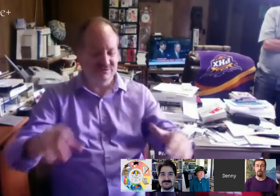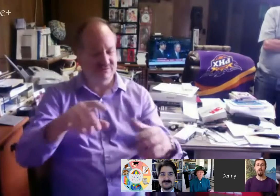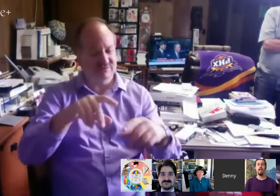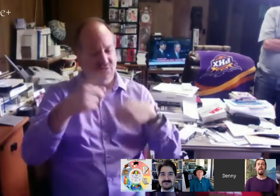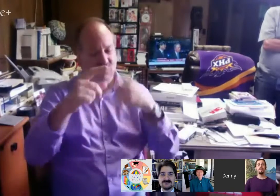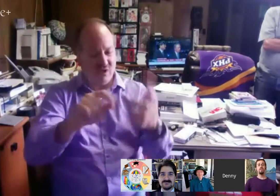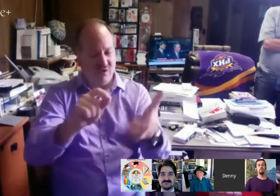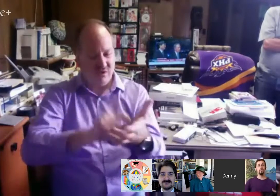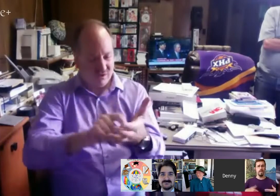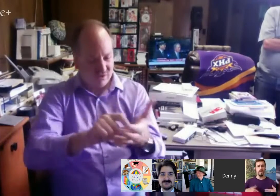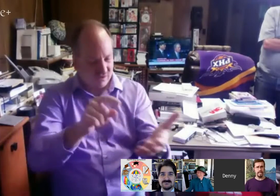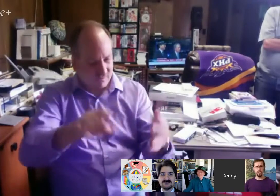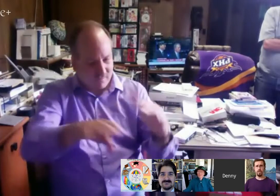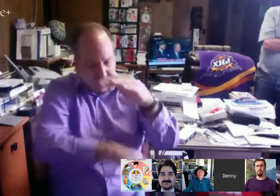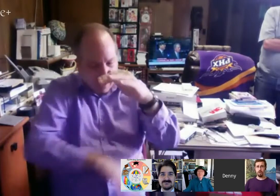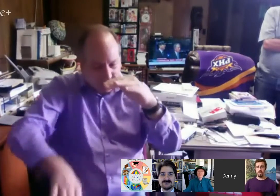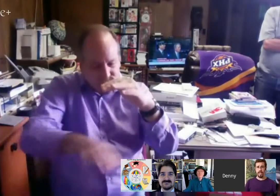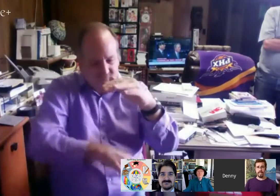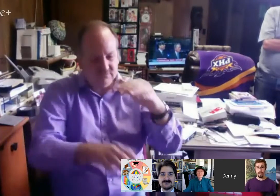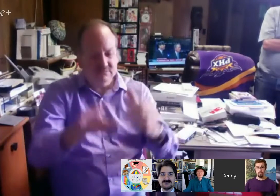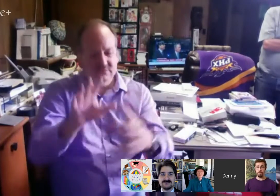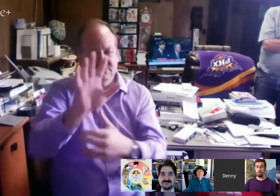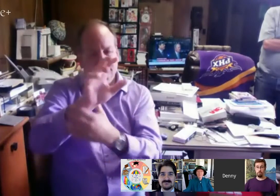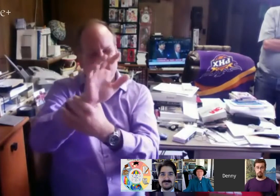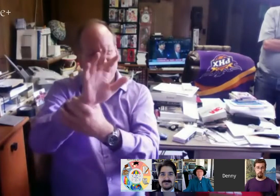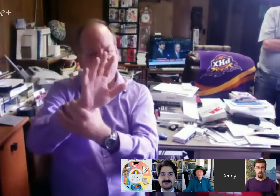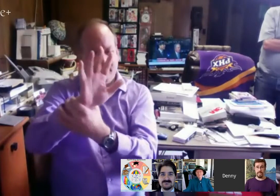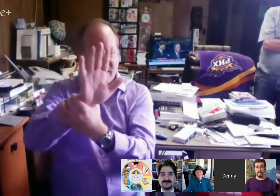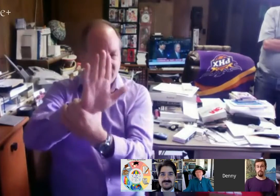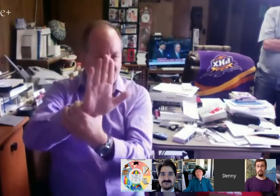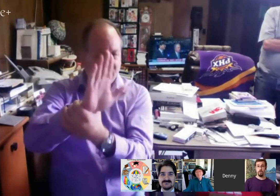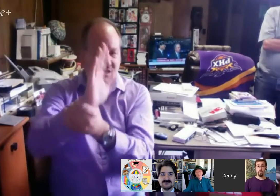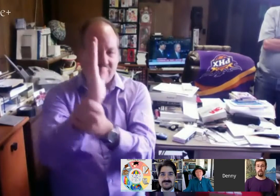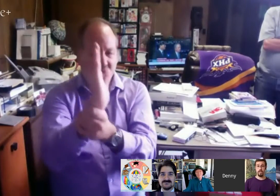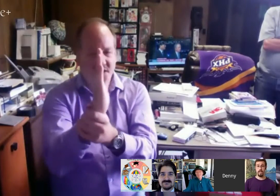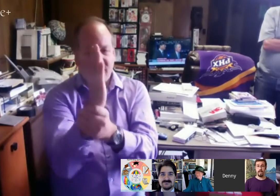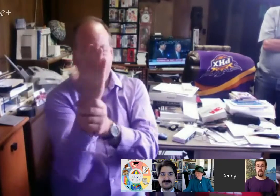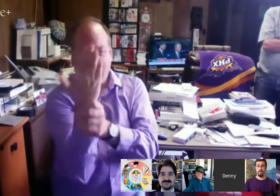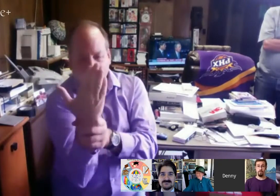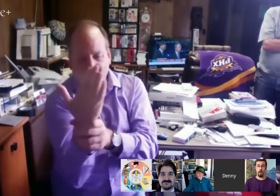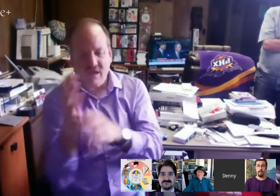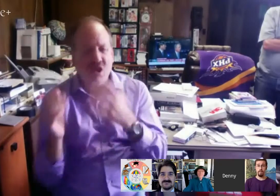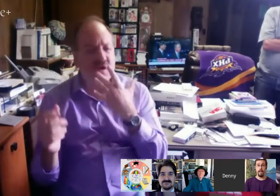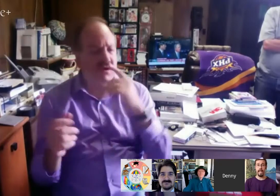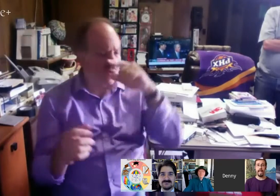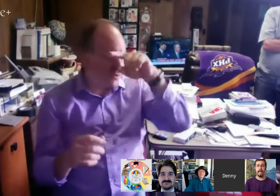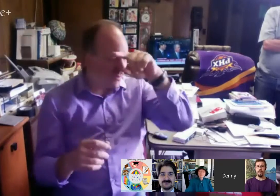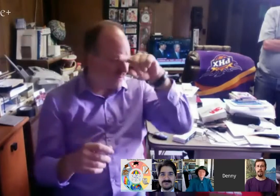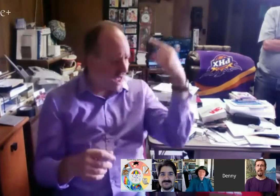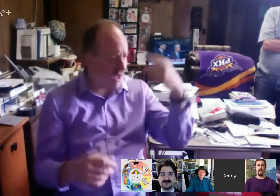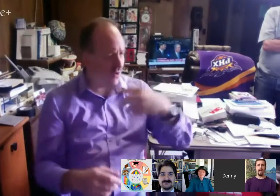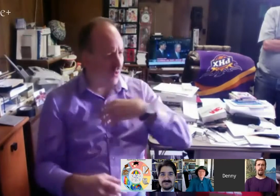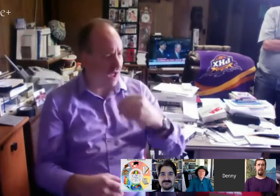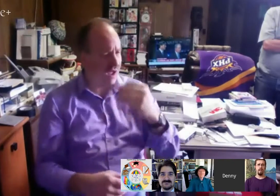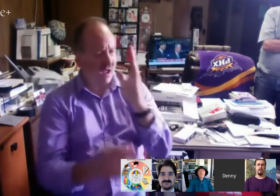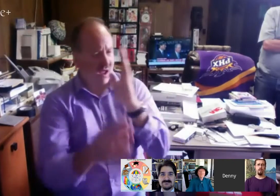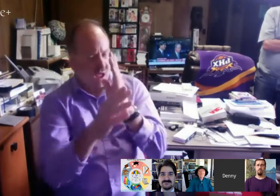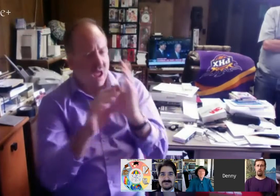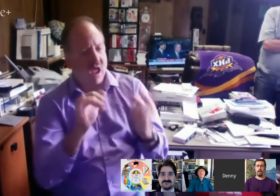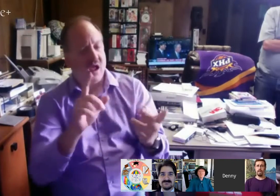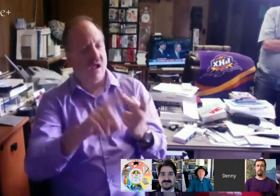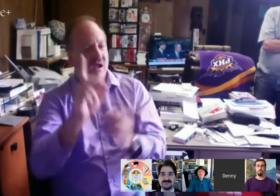and Valerie, to teach them during that summer, really get them used to the idea of writing by hand